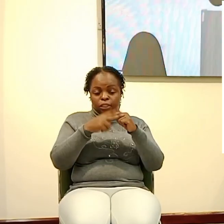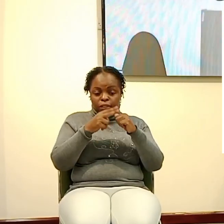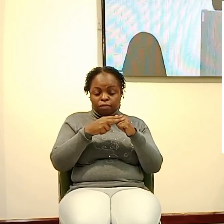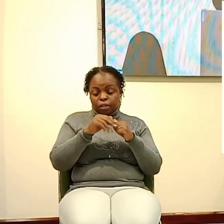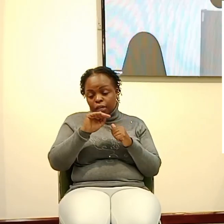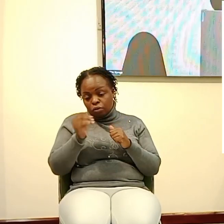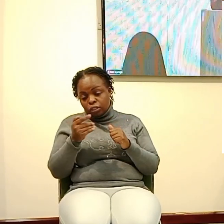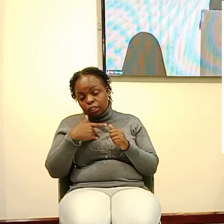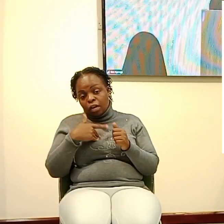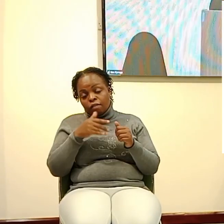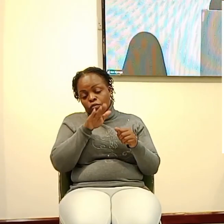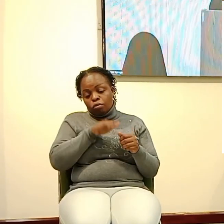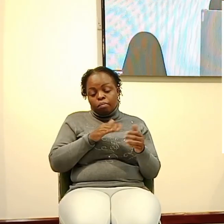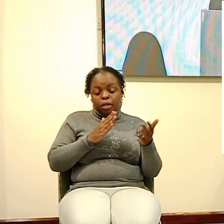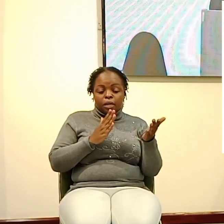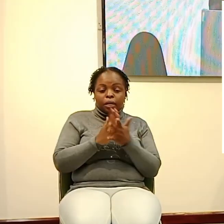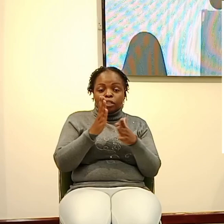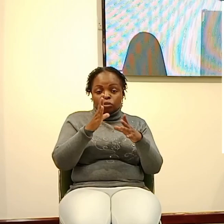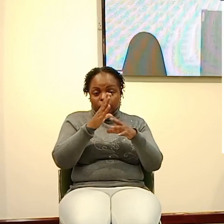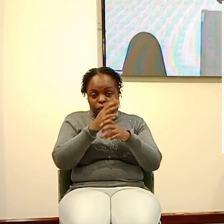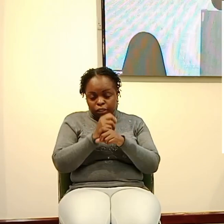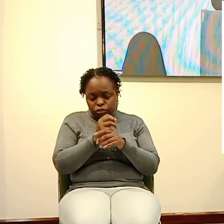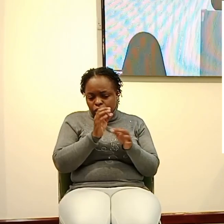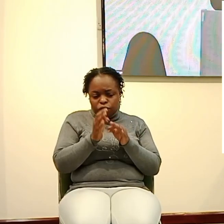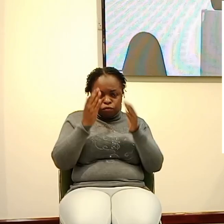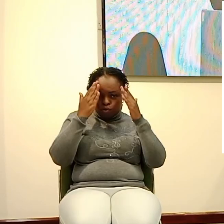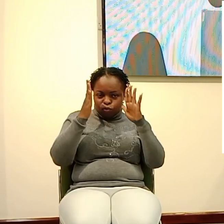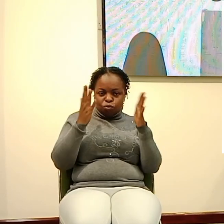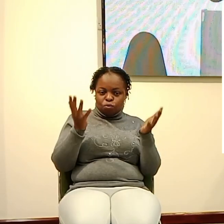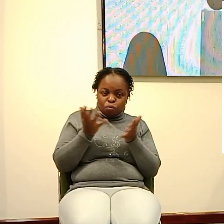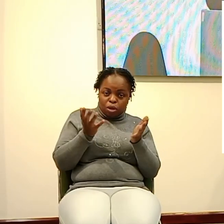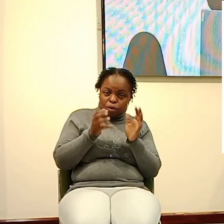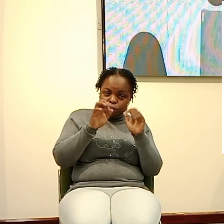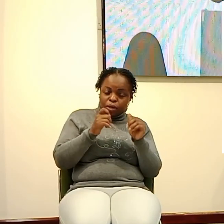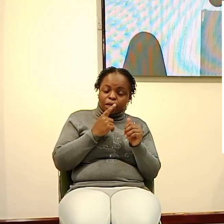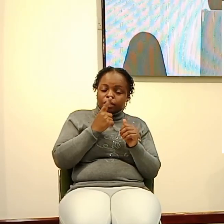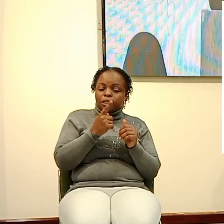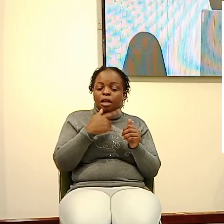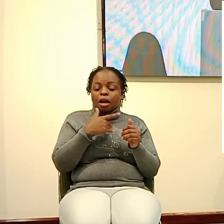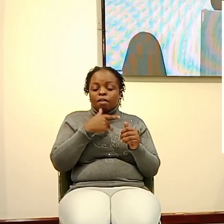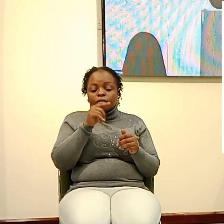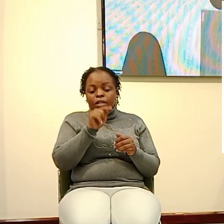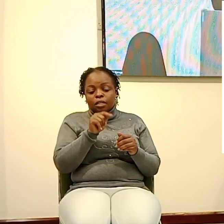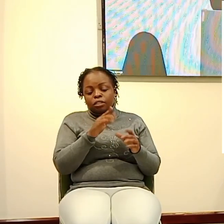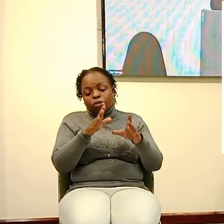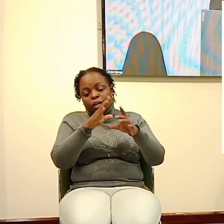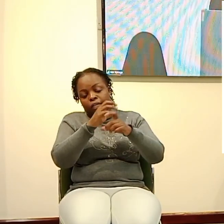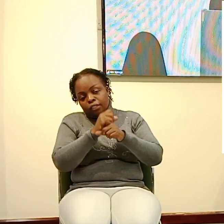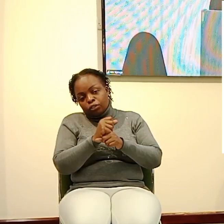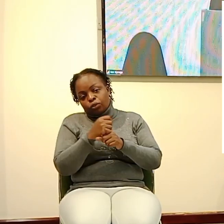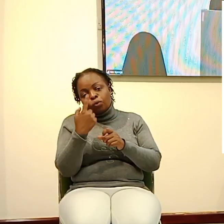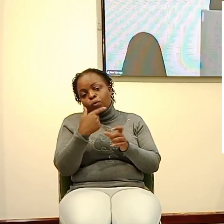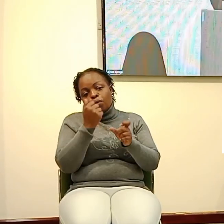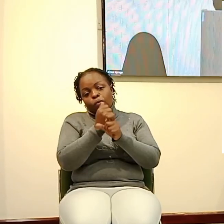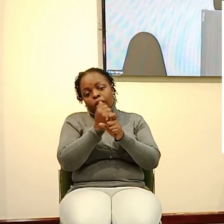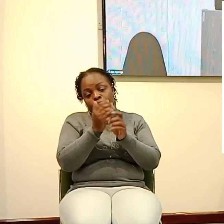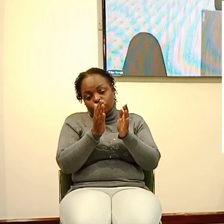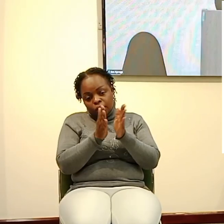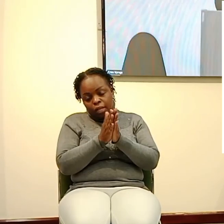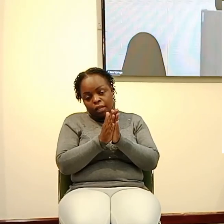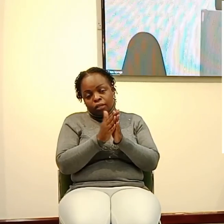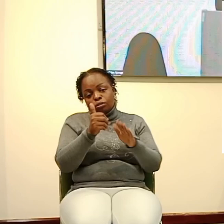we have women's rights organizations. So if you don't know where they are, we can tell you there's this organization and we can work together to set